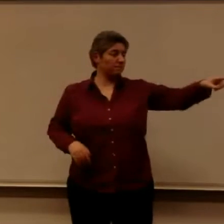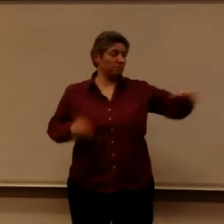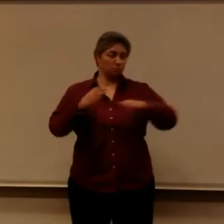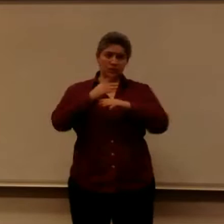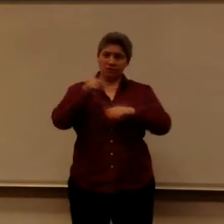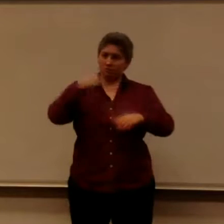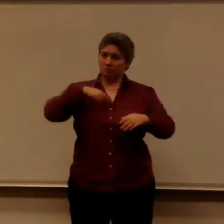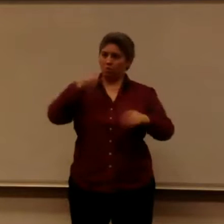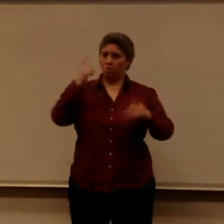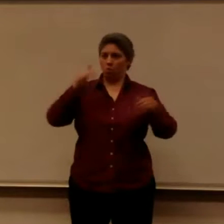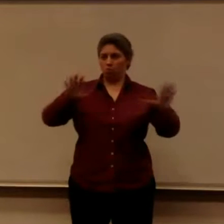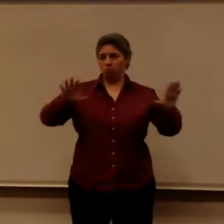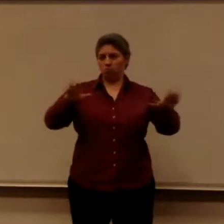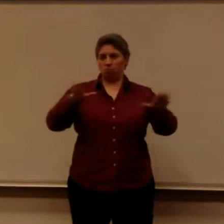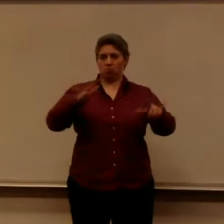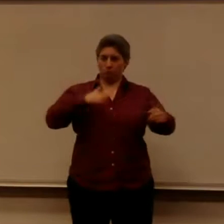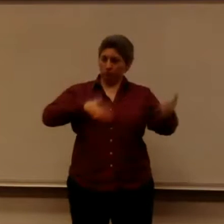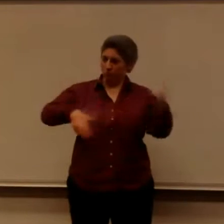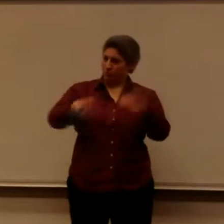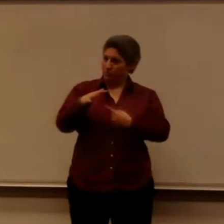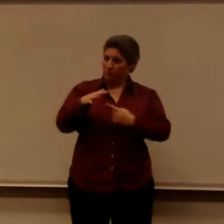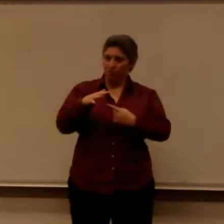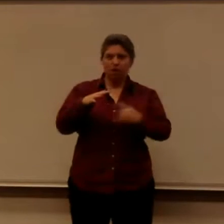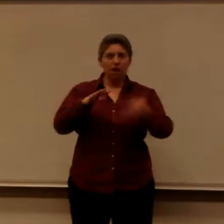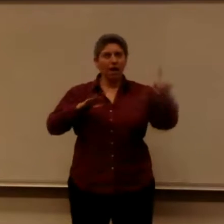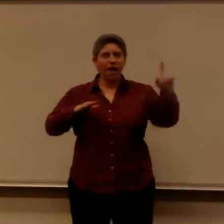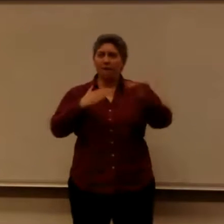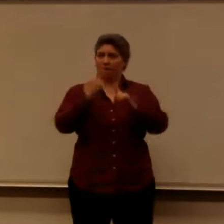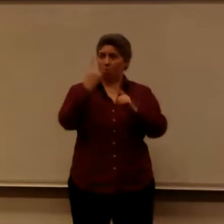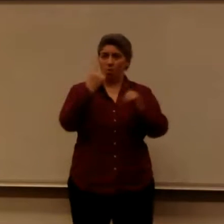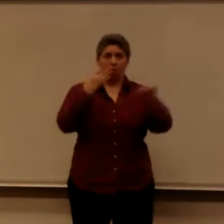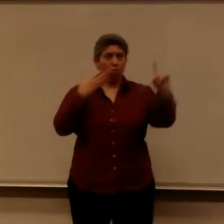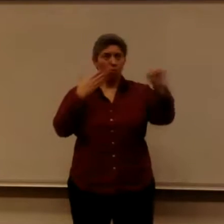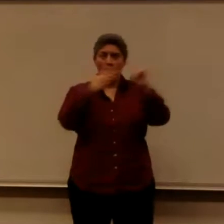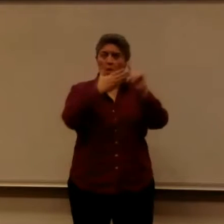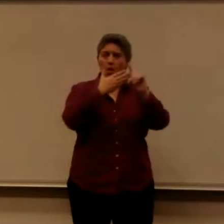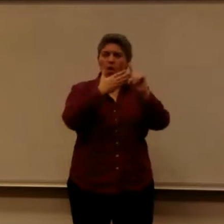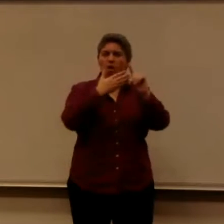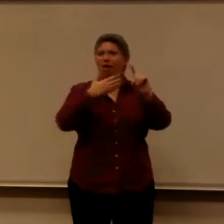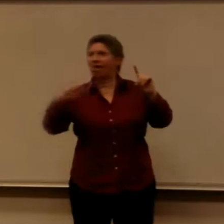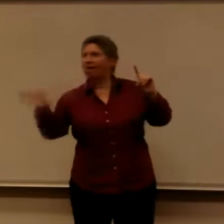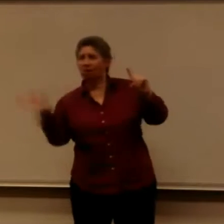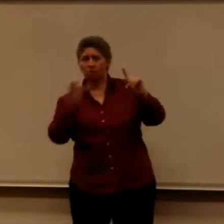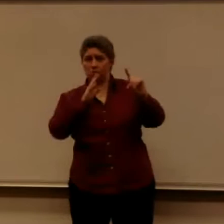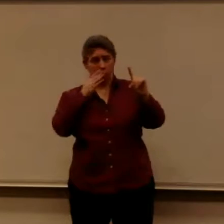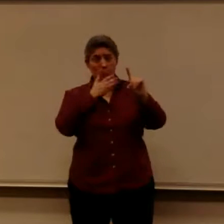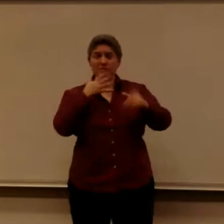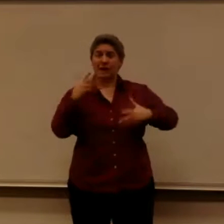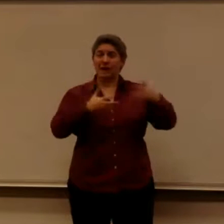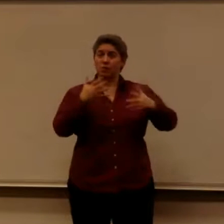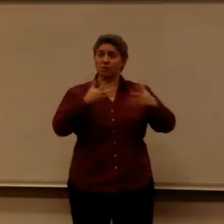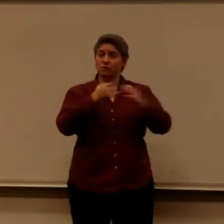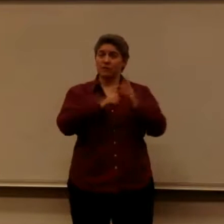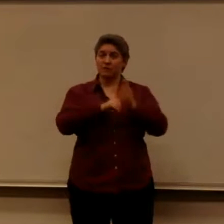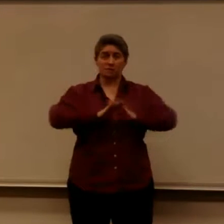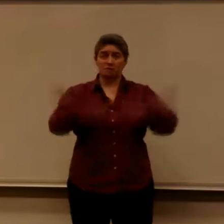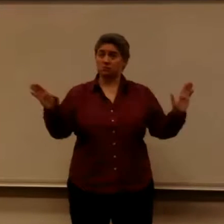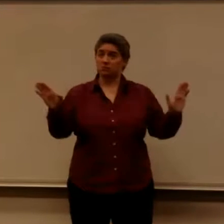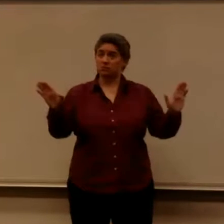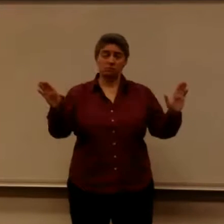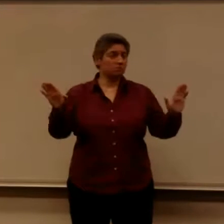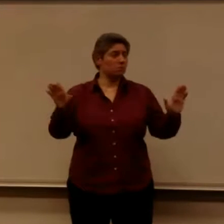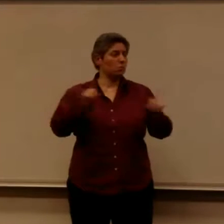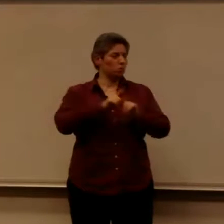So my last slide here, really I just want to say that we are one community and we have one goal. You know, if we